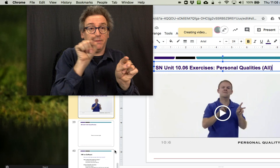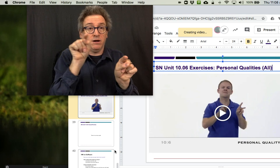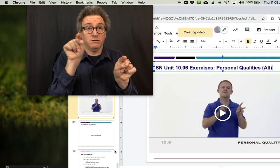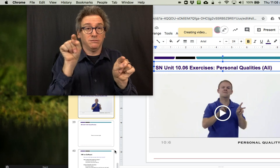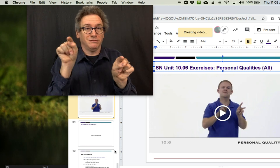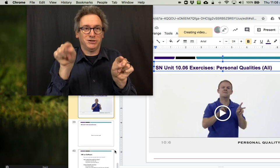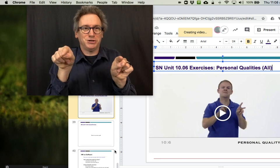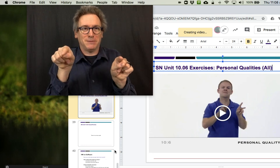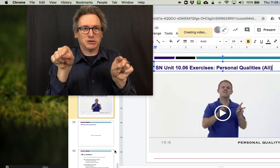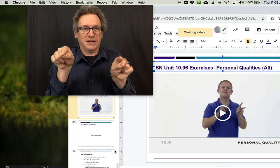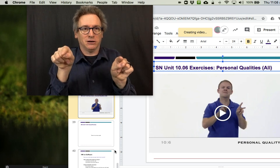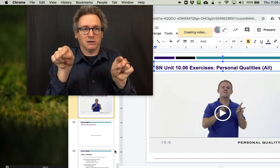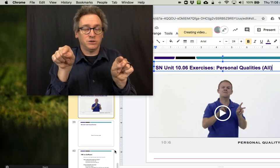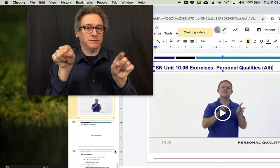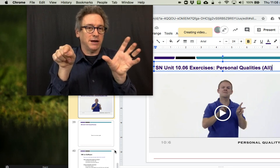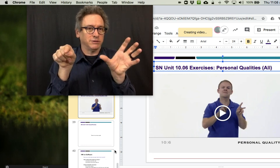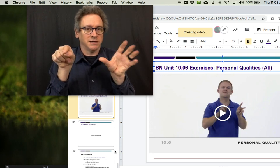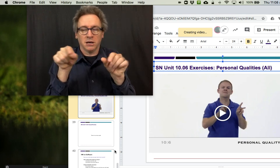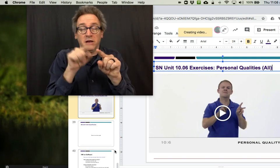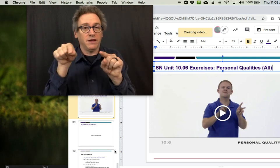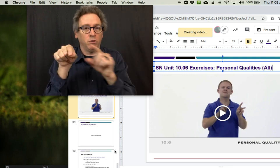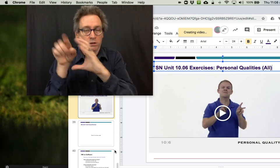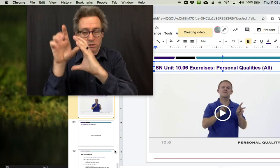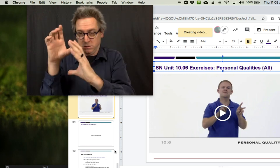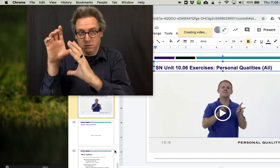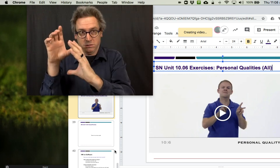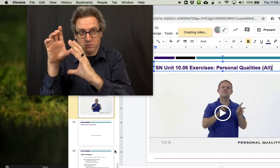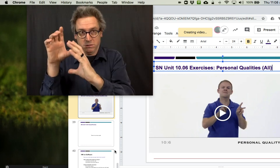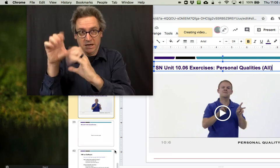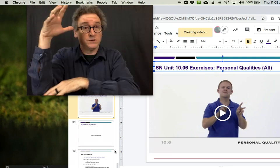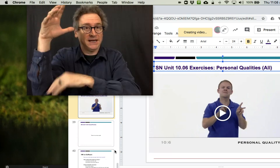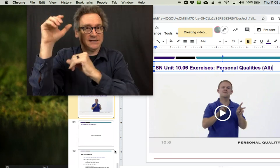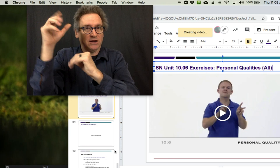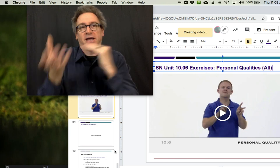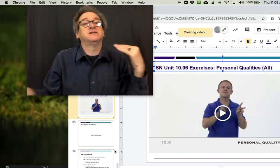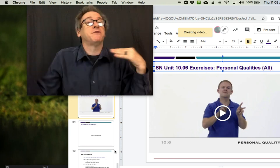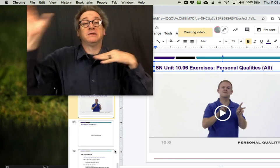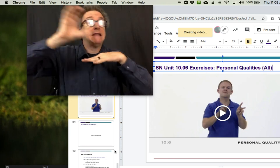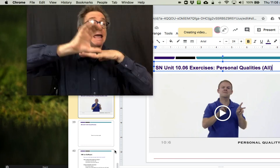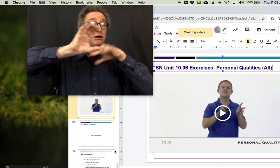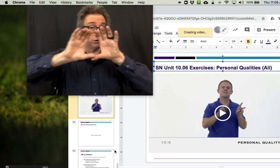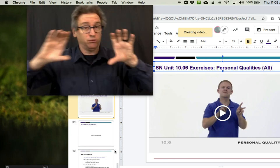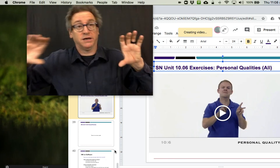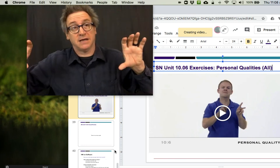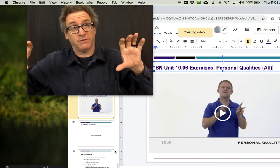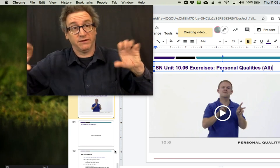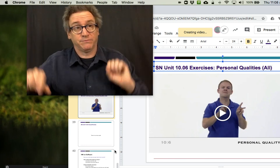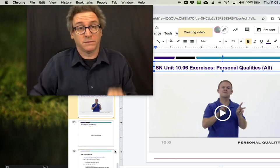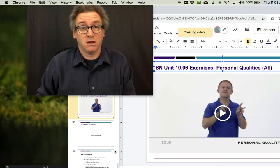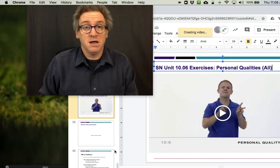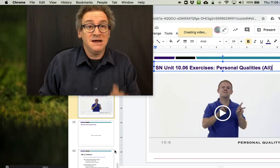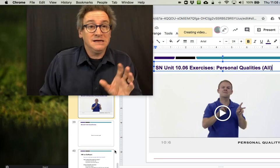And about two chapters later, two subchapters later, they will introduce it again and say, okay, here's another layer to put on top of